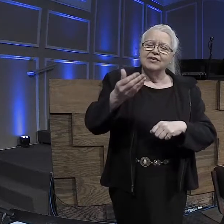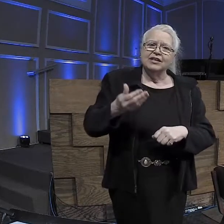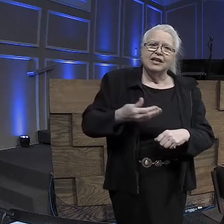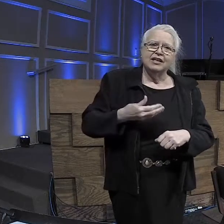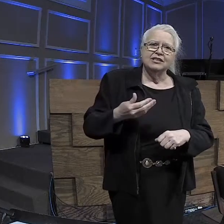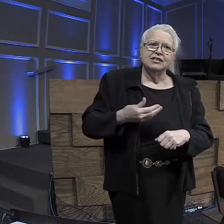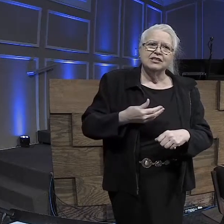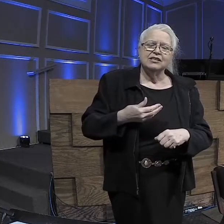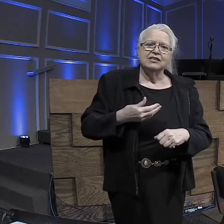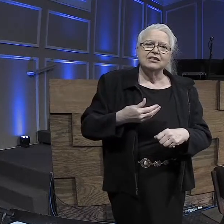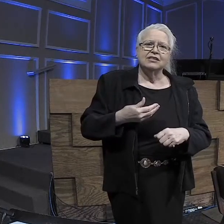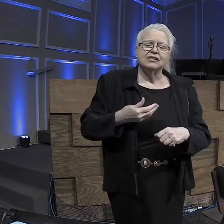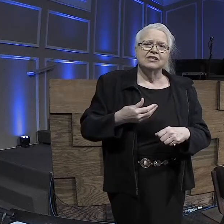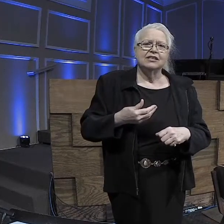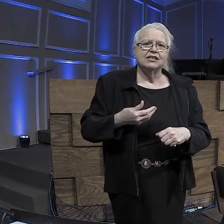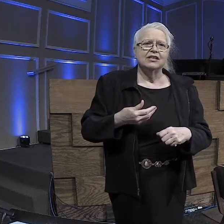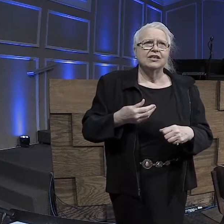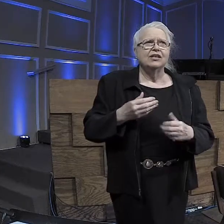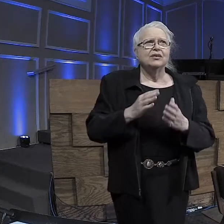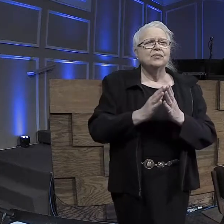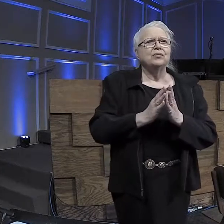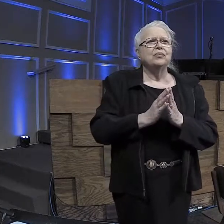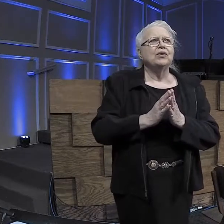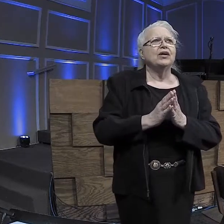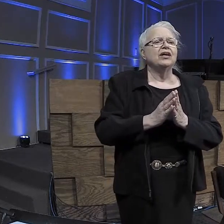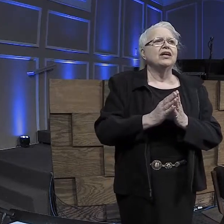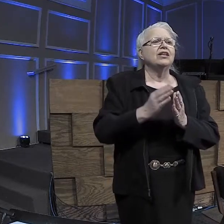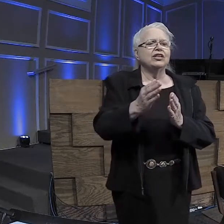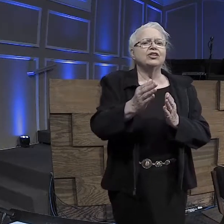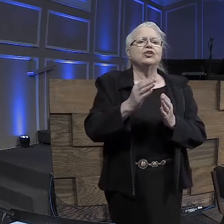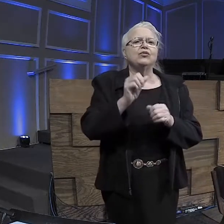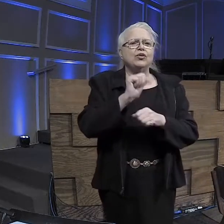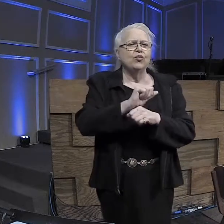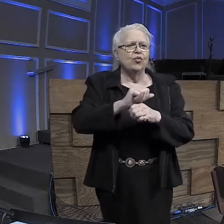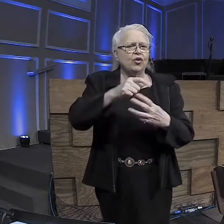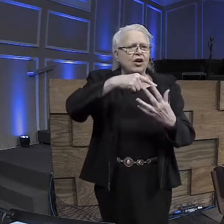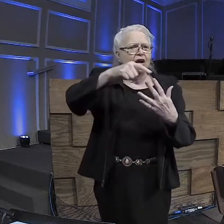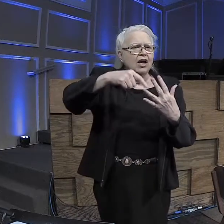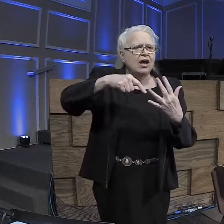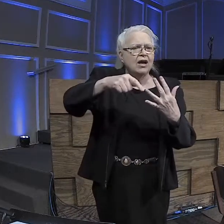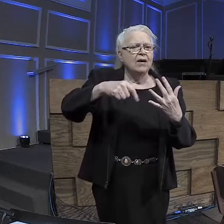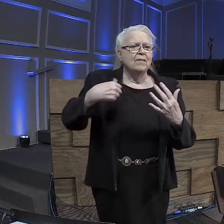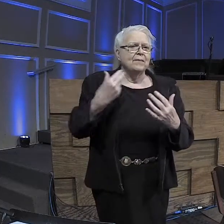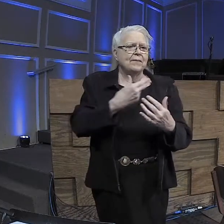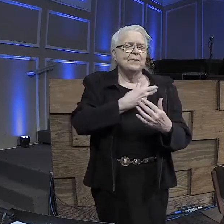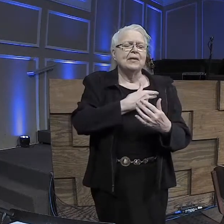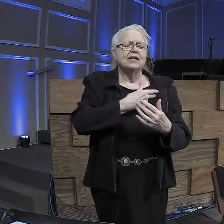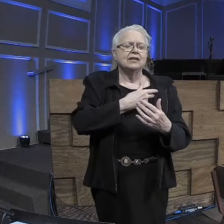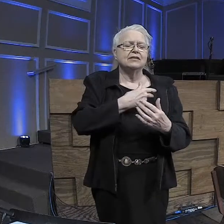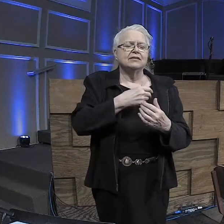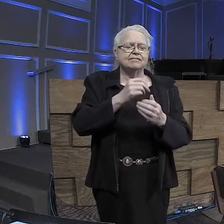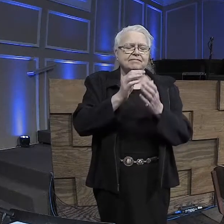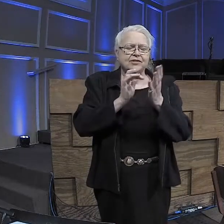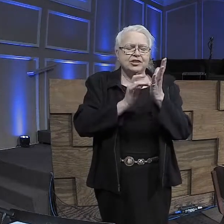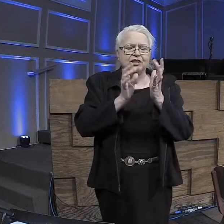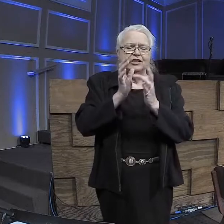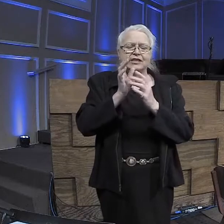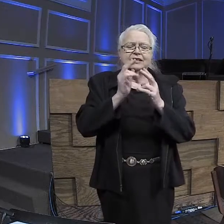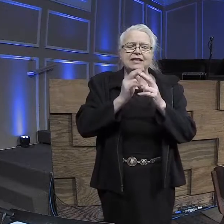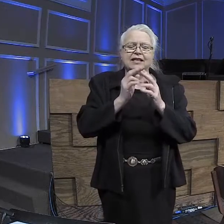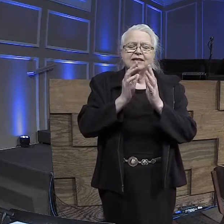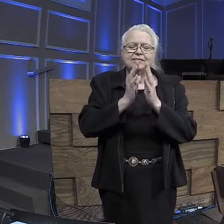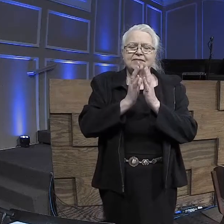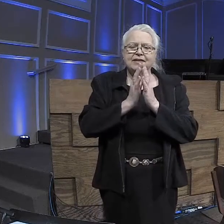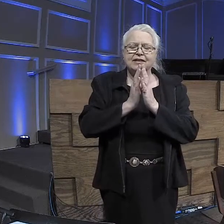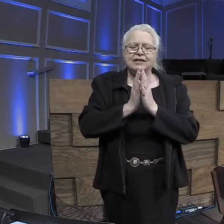you're the cornerstone, we pray that you would work among us as only you can. In Jesus' name we pray. Amen. Let's